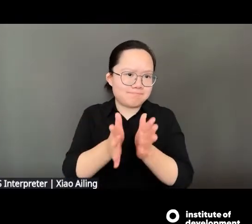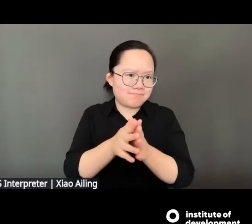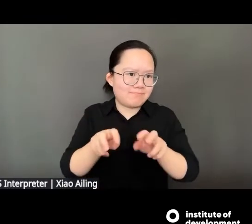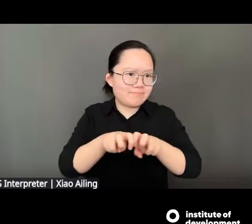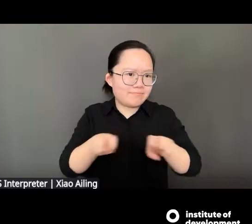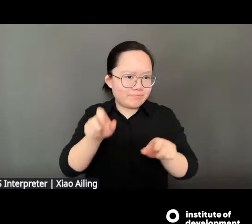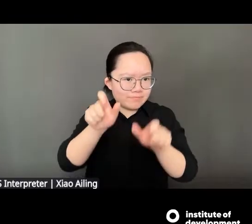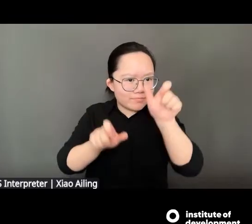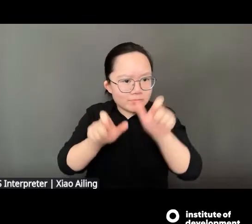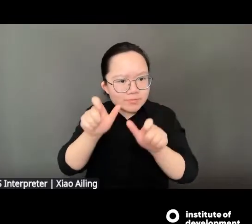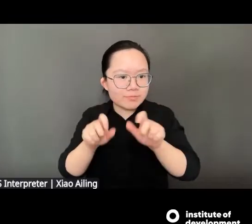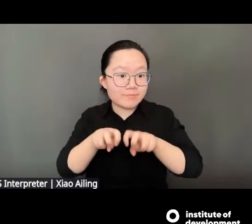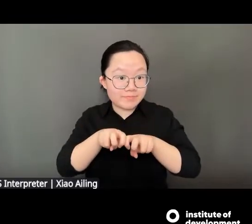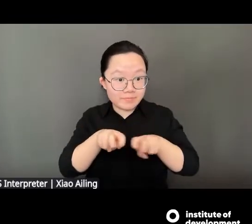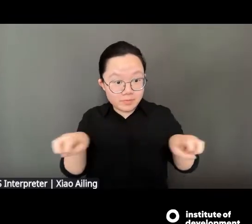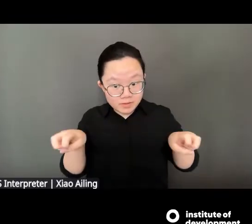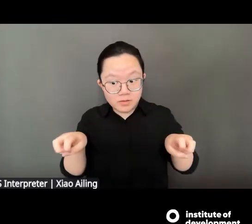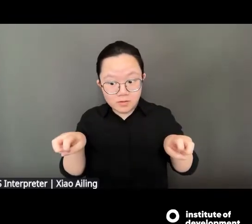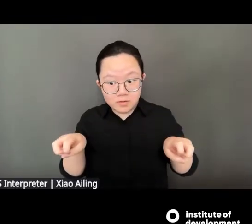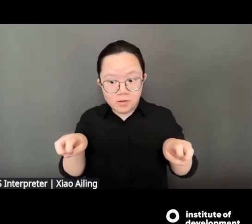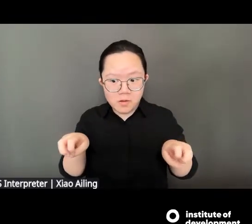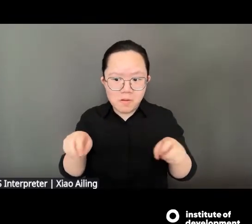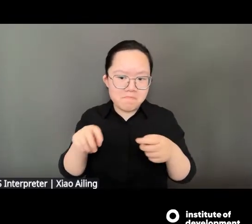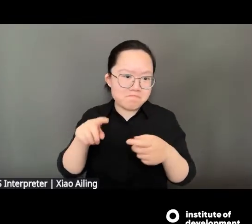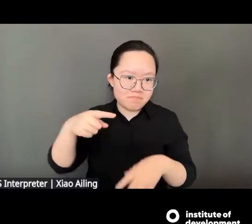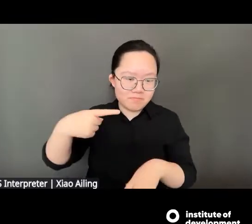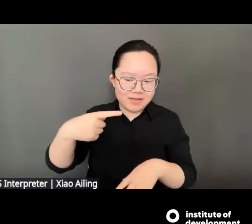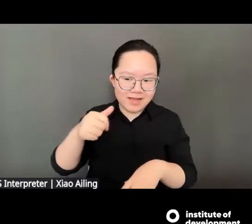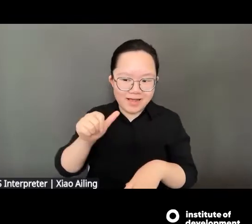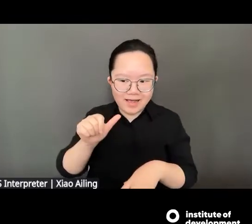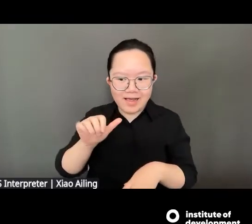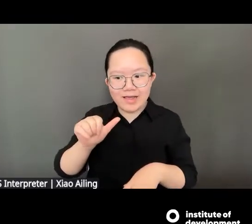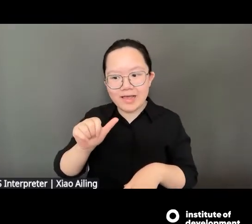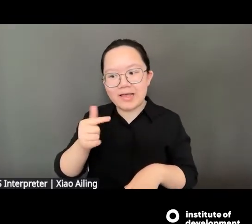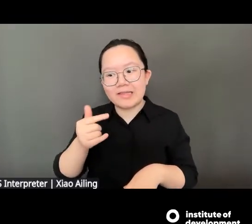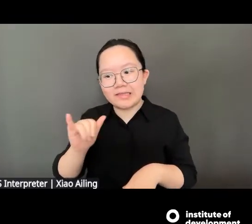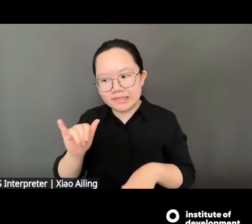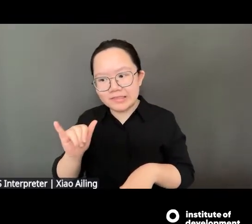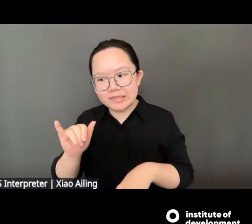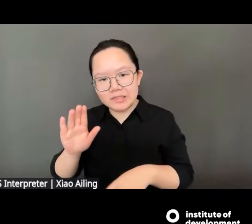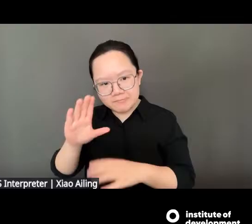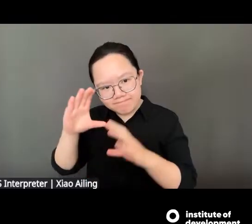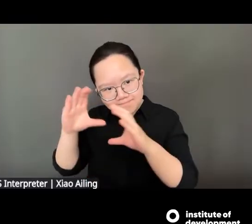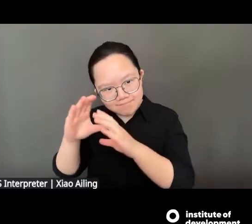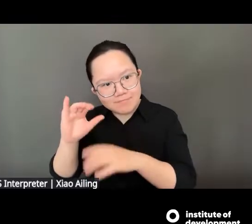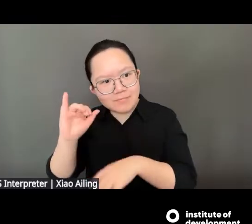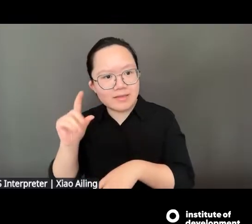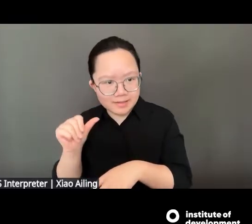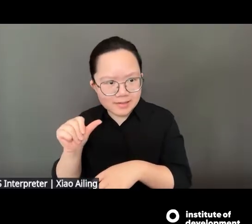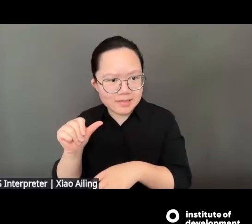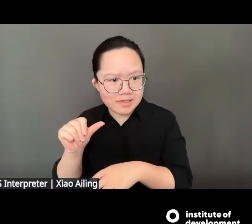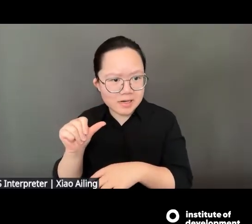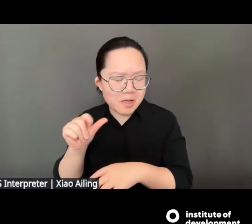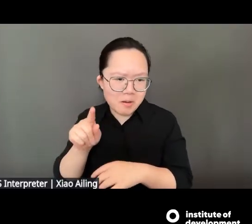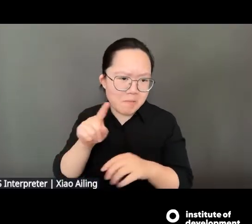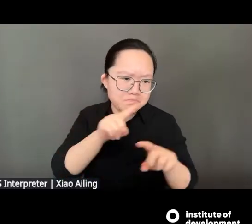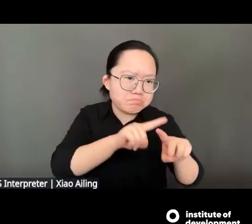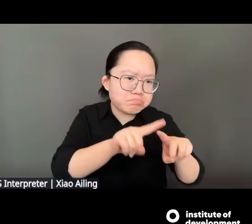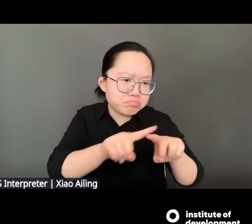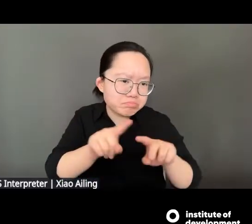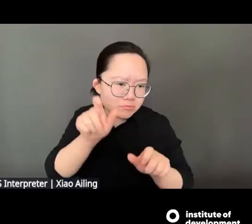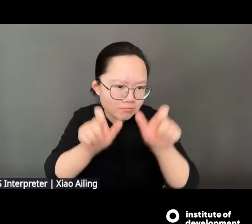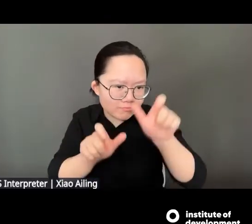of organizations of people with disability. And I'll introduce each speaker a bit further when we move to their paper. Each speaker will